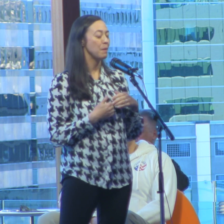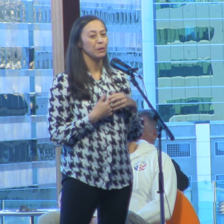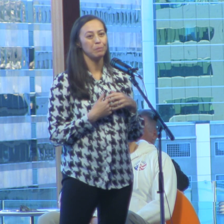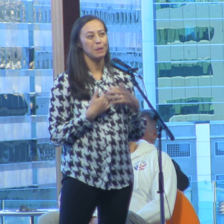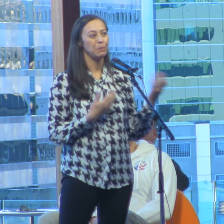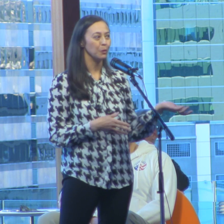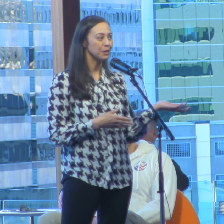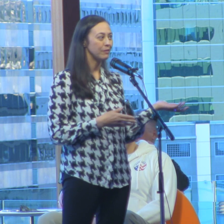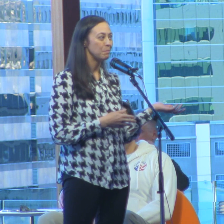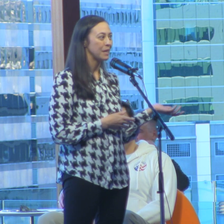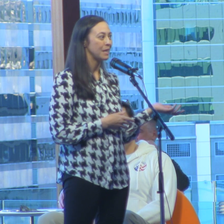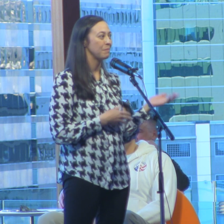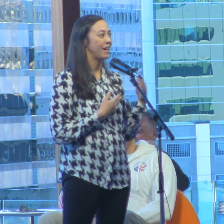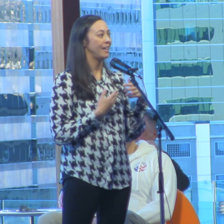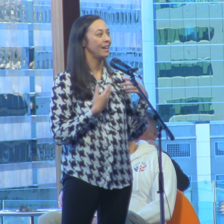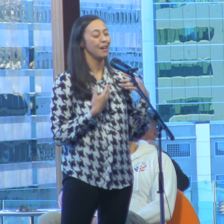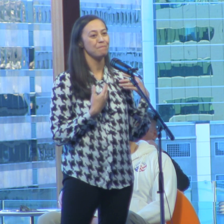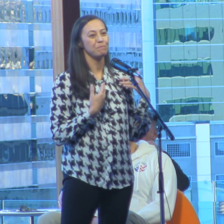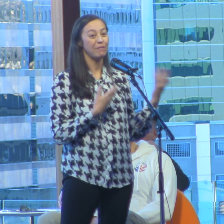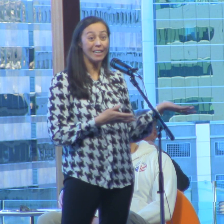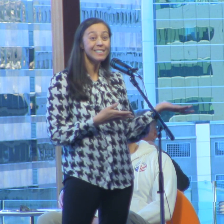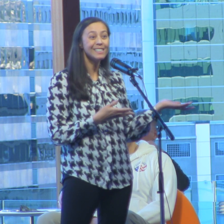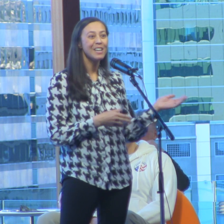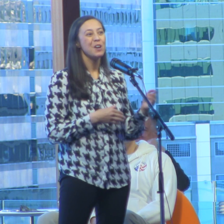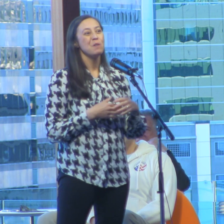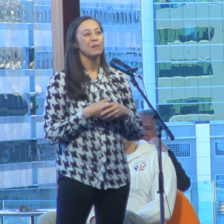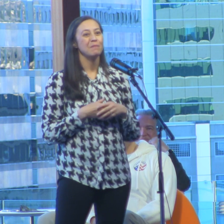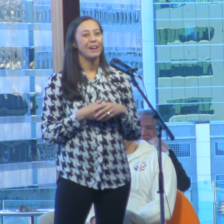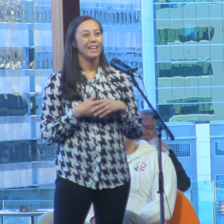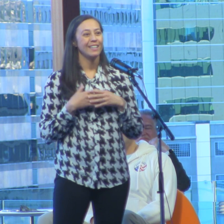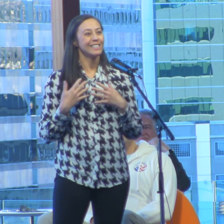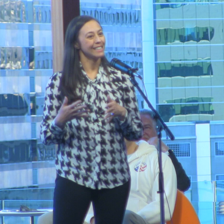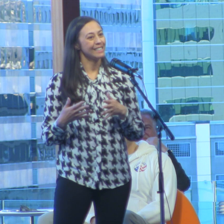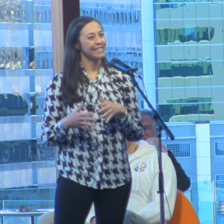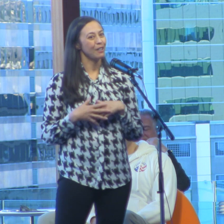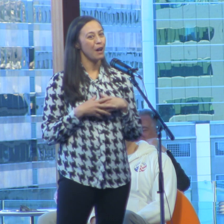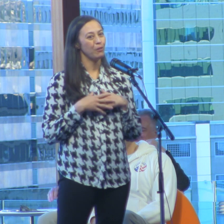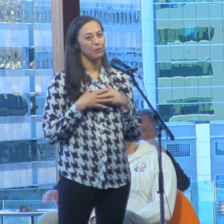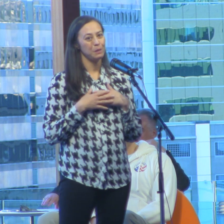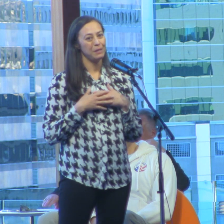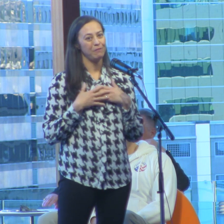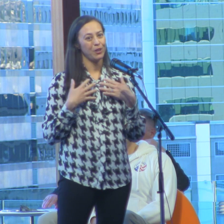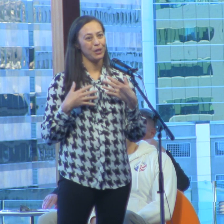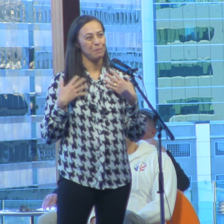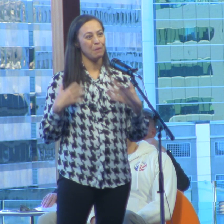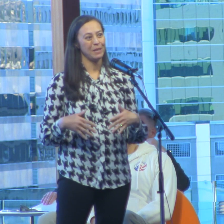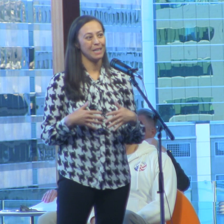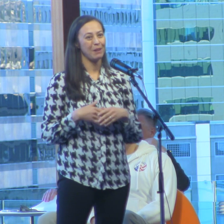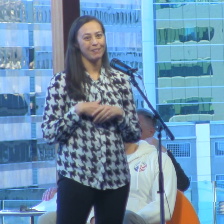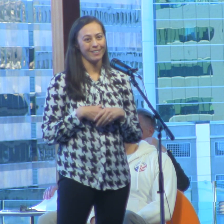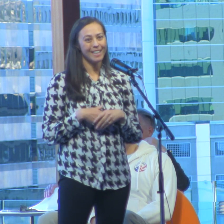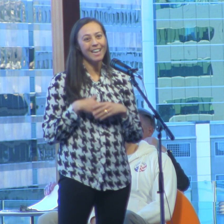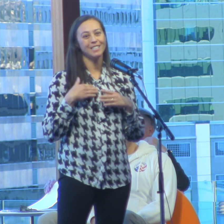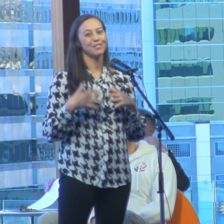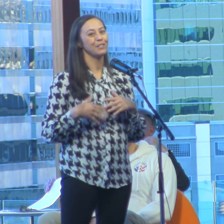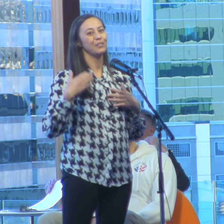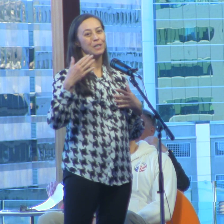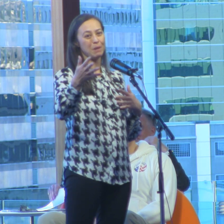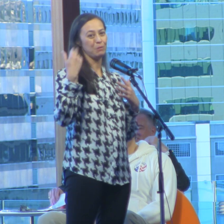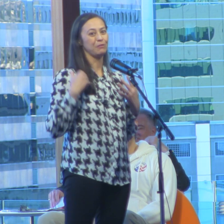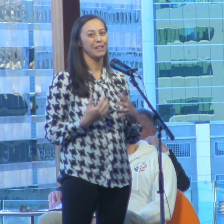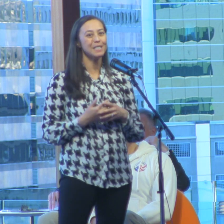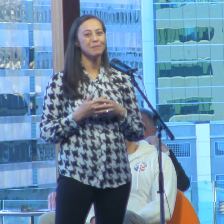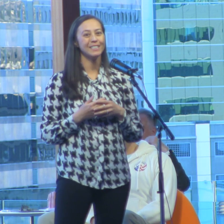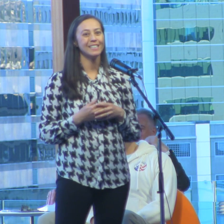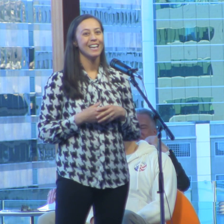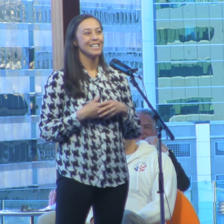best. I'm a little bit impulsive in picking my events, but my sixth sense have always been very good about picking my ride or dies through and including